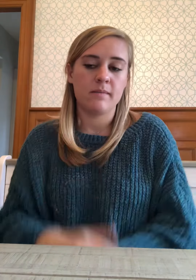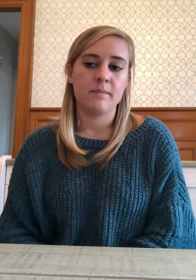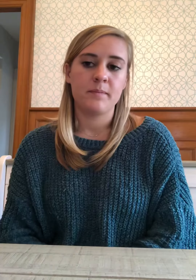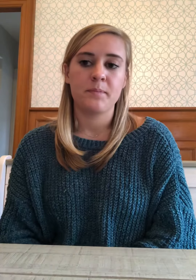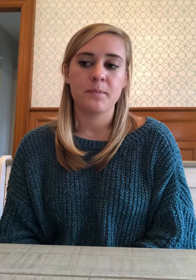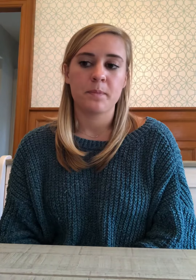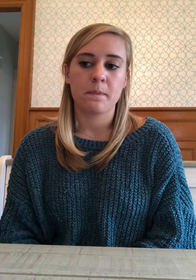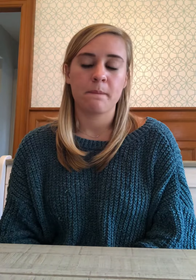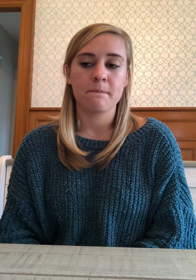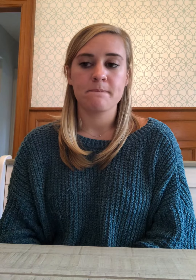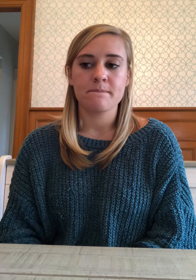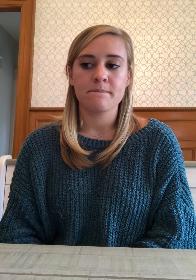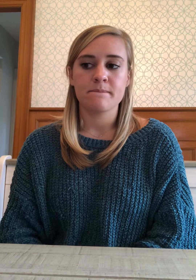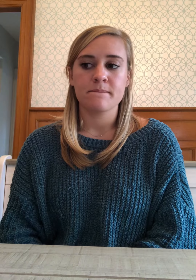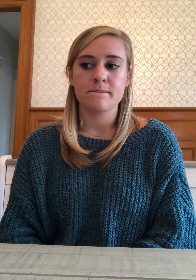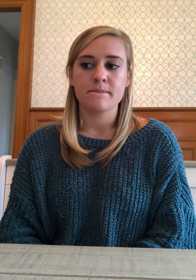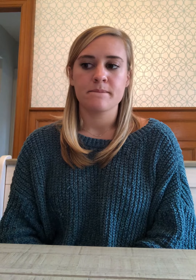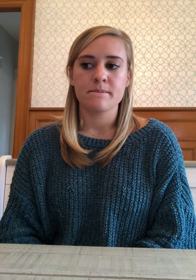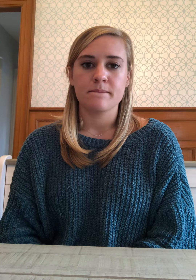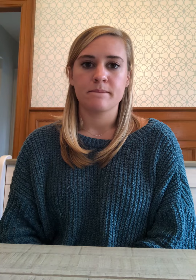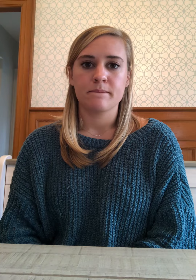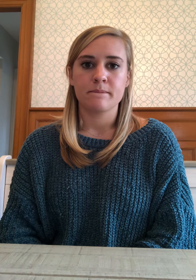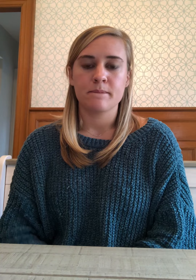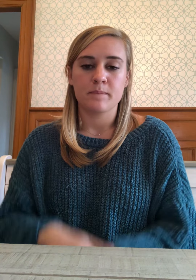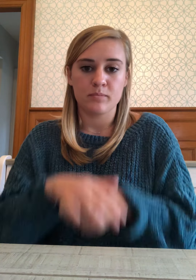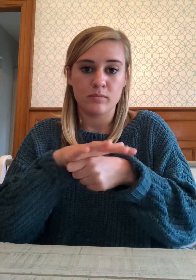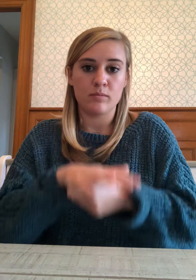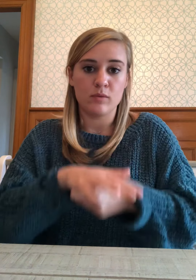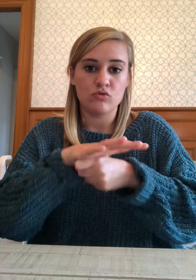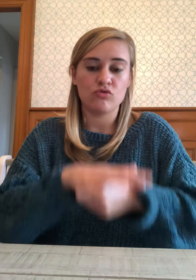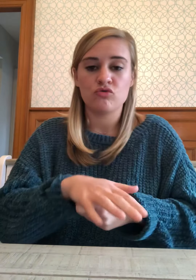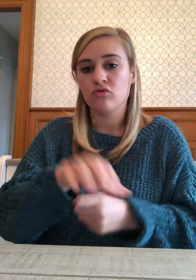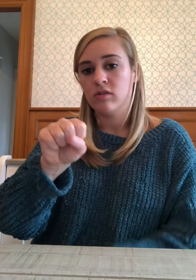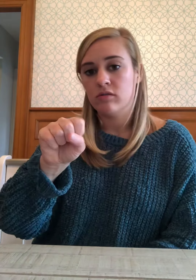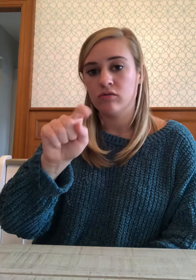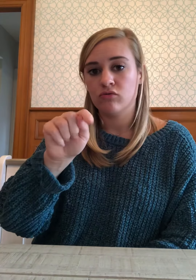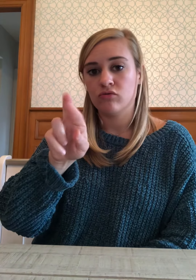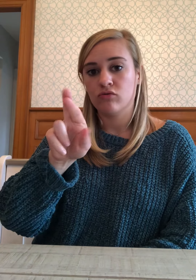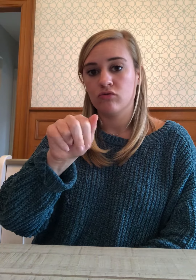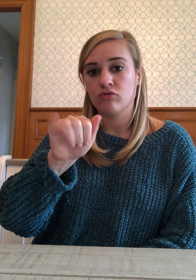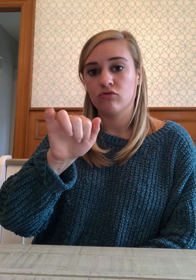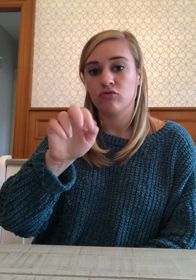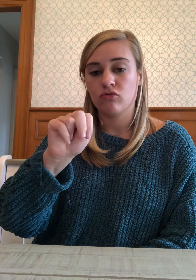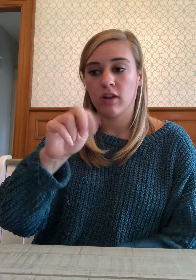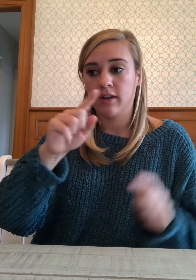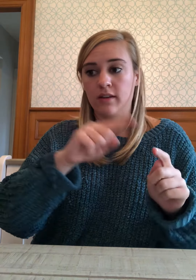is that point on the stress-strain curve before it starts to